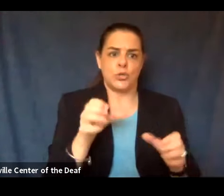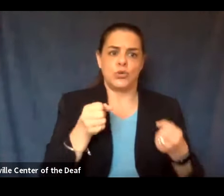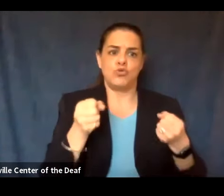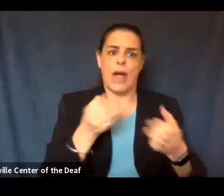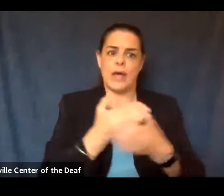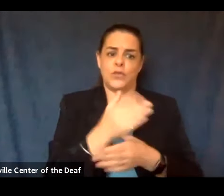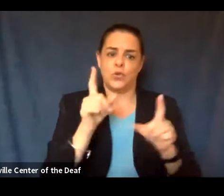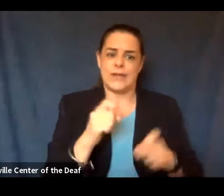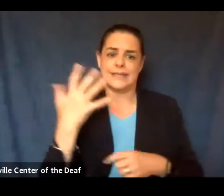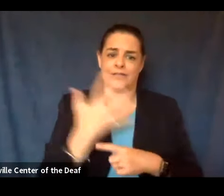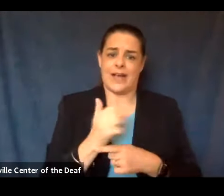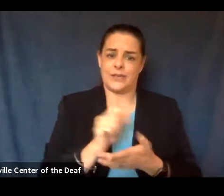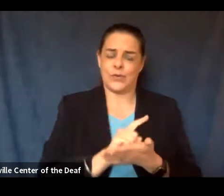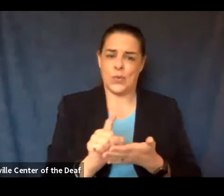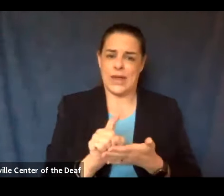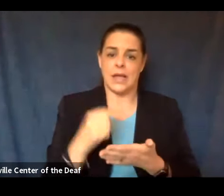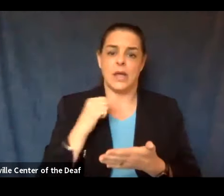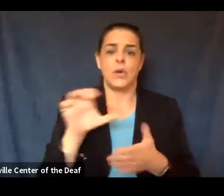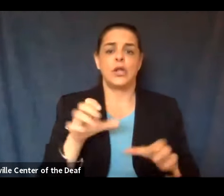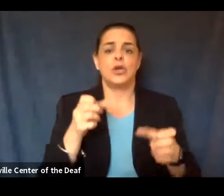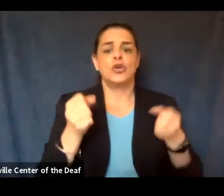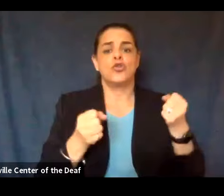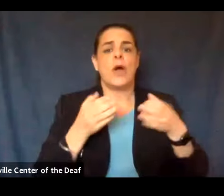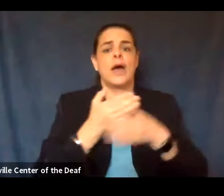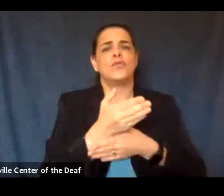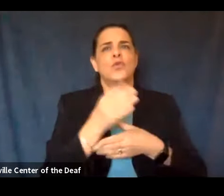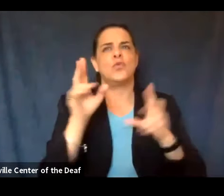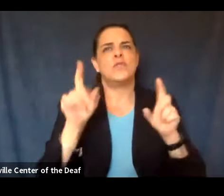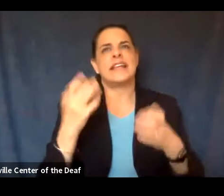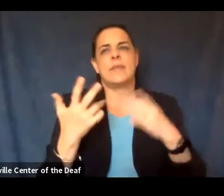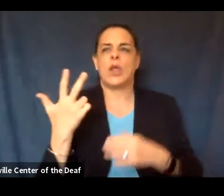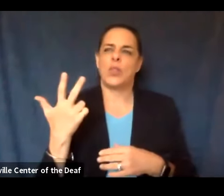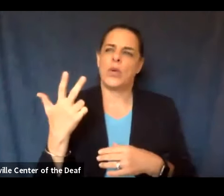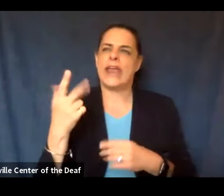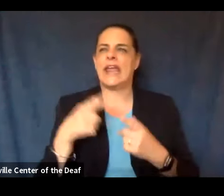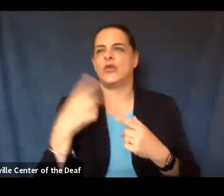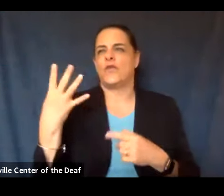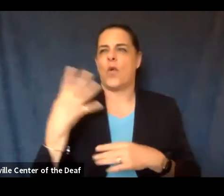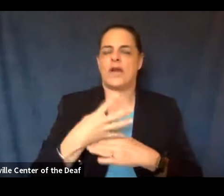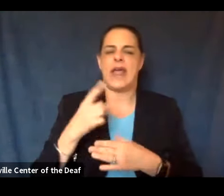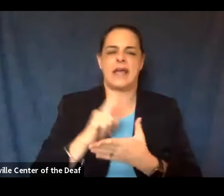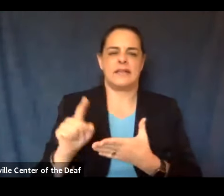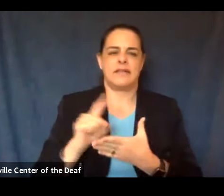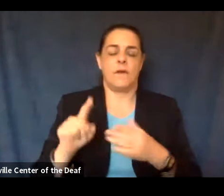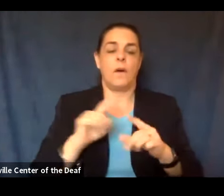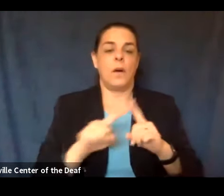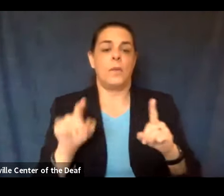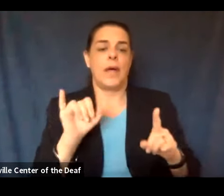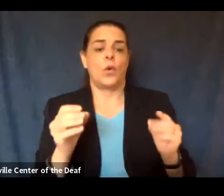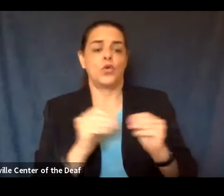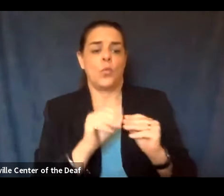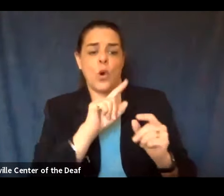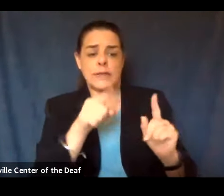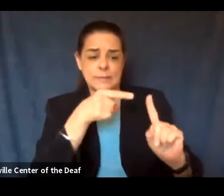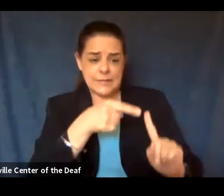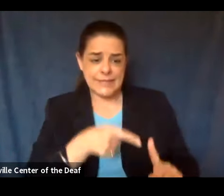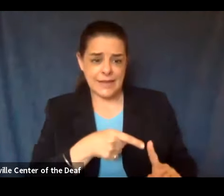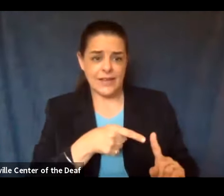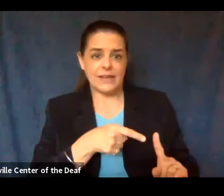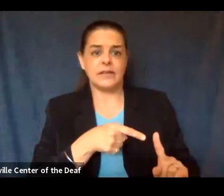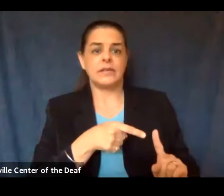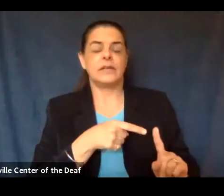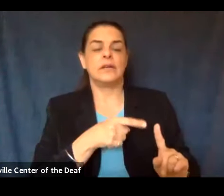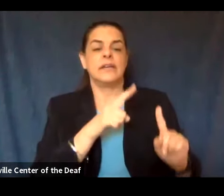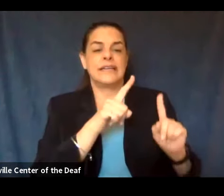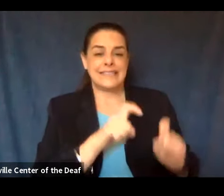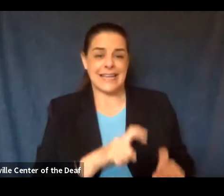testing 5 days a week. We're doing drive-through testing usually 3 or 4 days a week, but then doing those more specific tests, the more specific